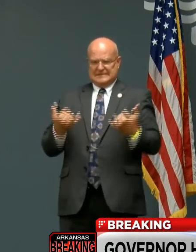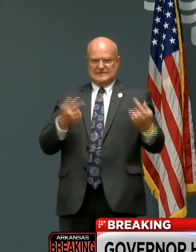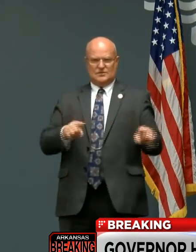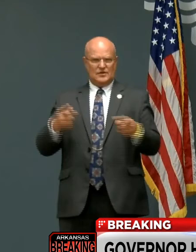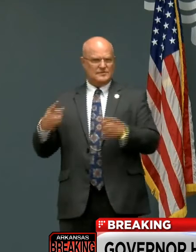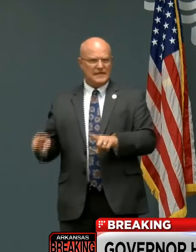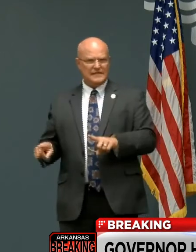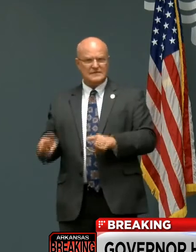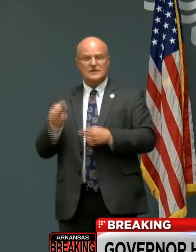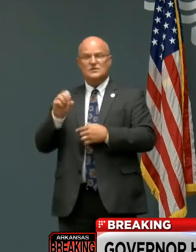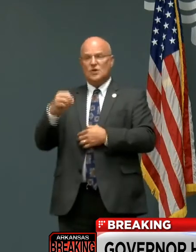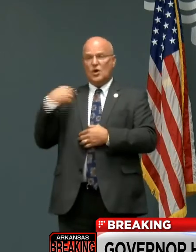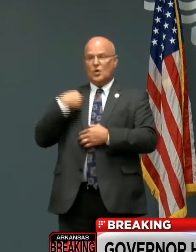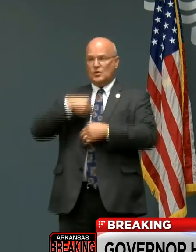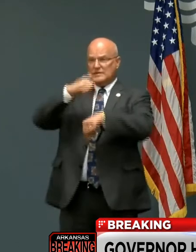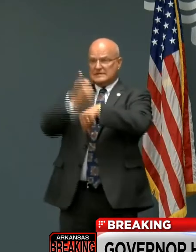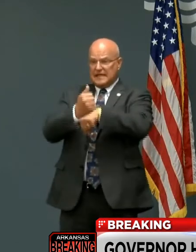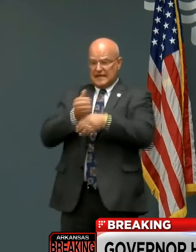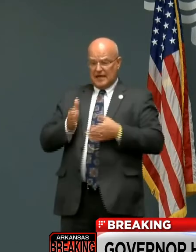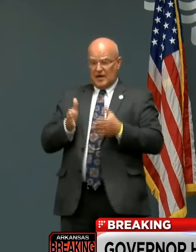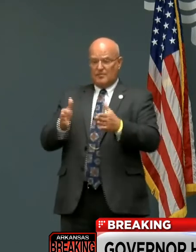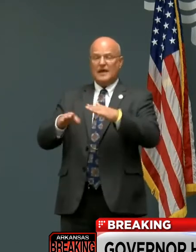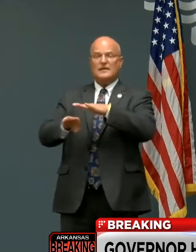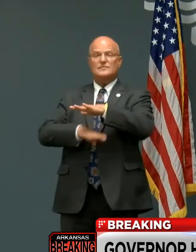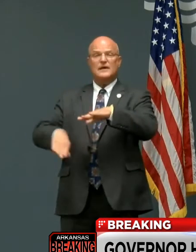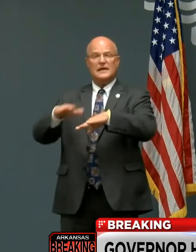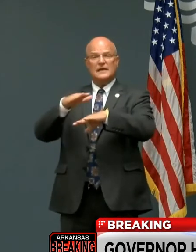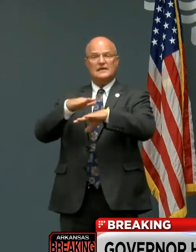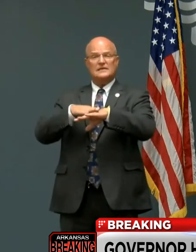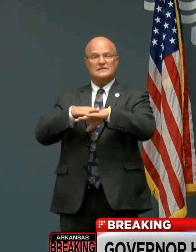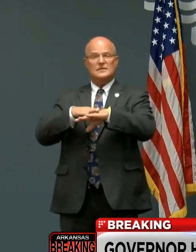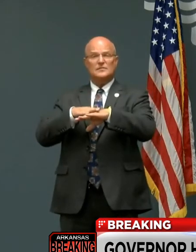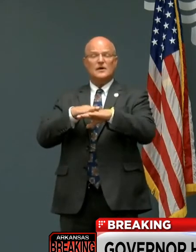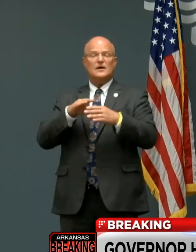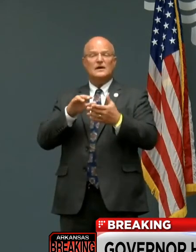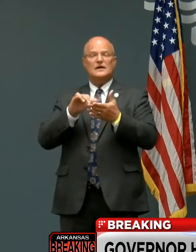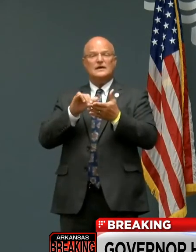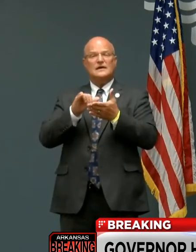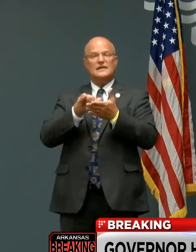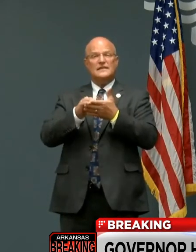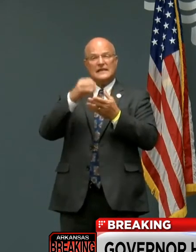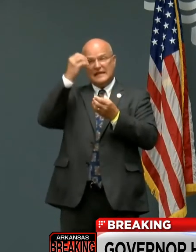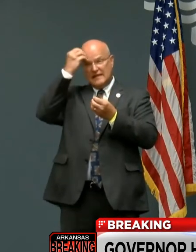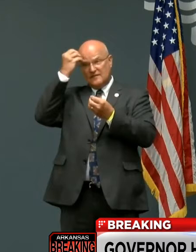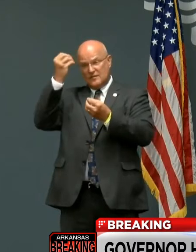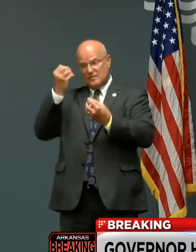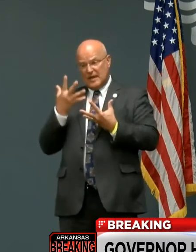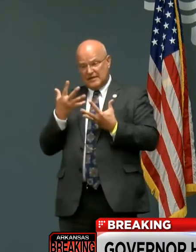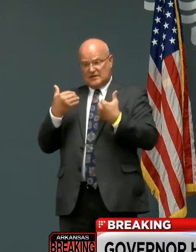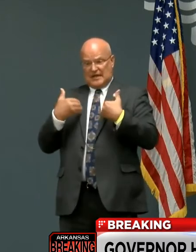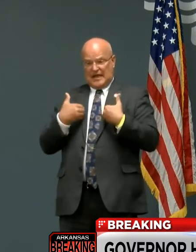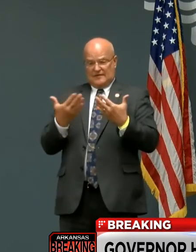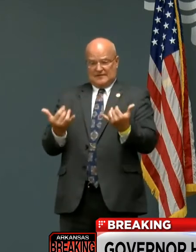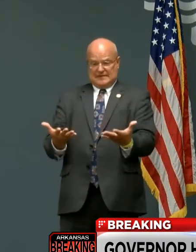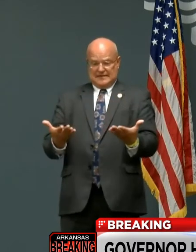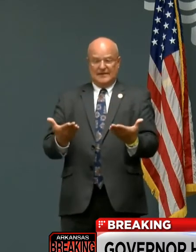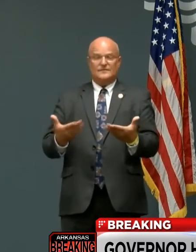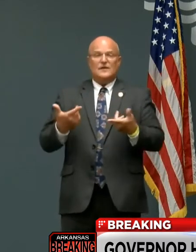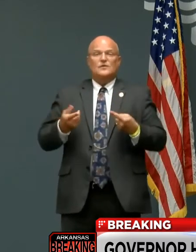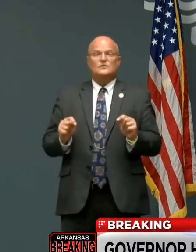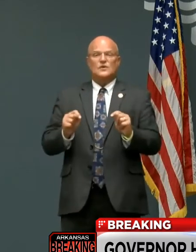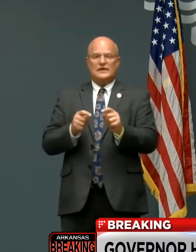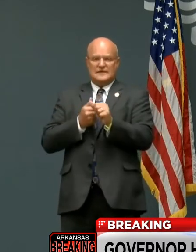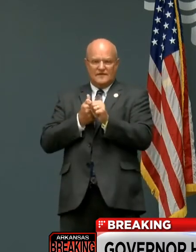circumstances. And so we're setting our path based upon the information that we have in front of us, and we're trying